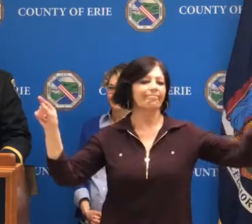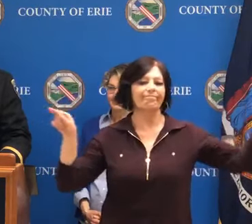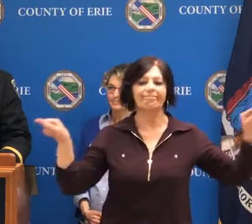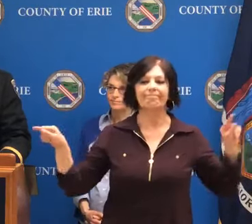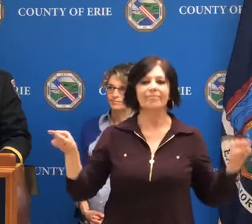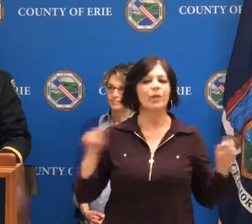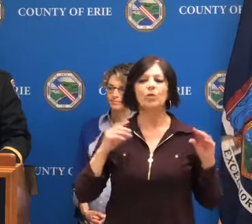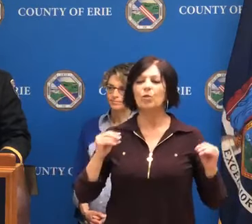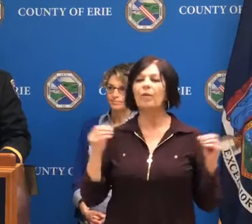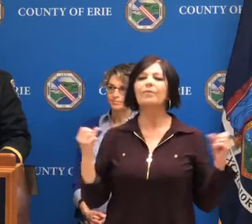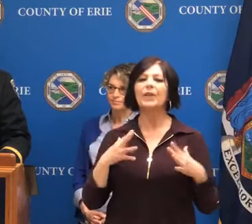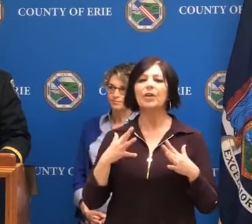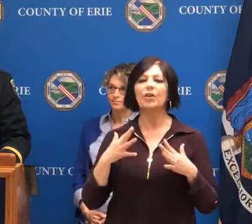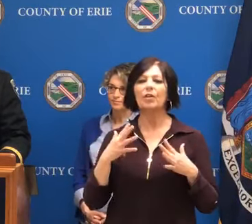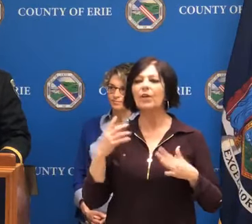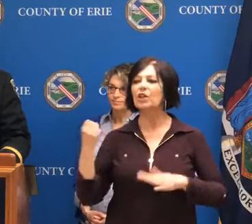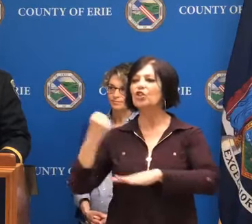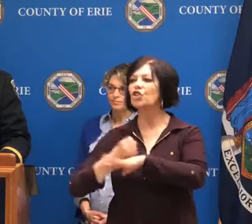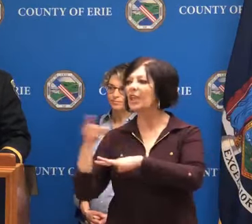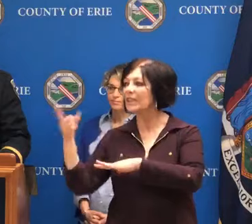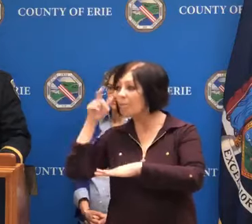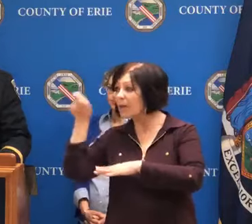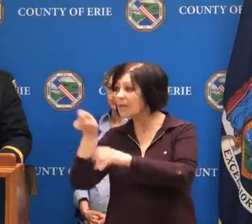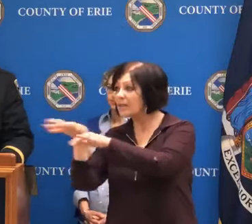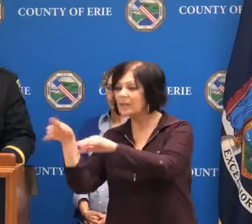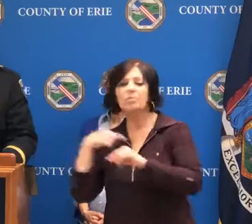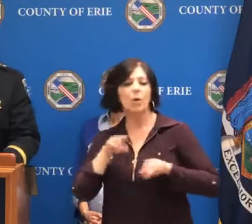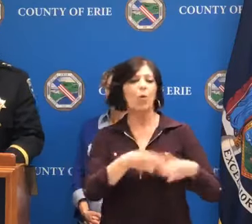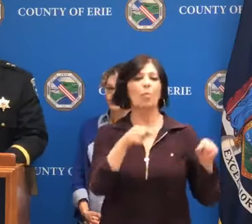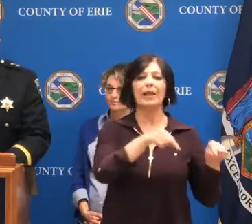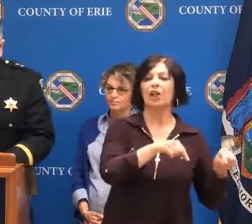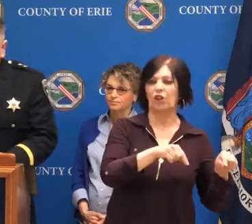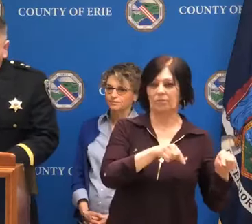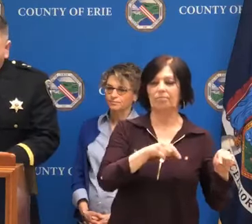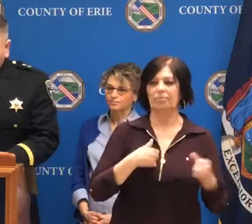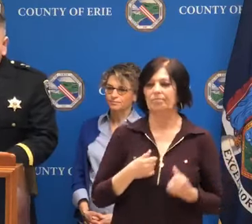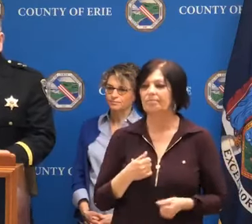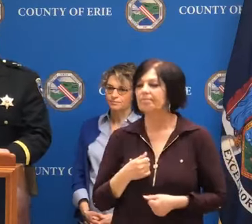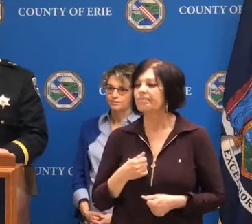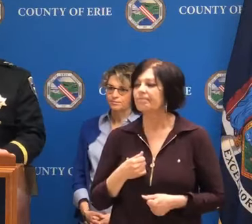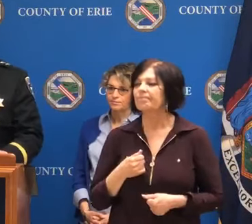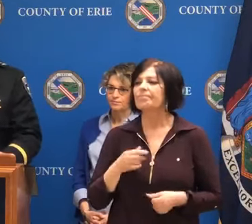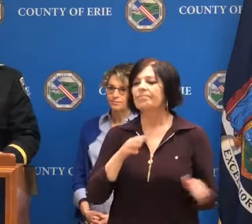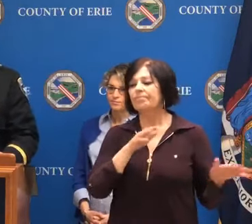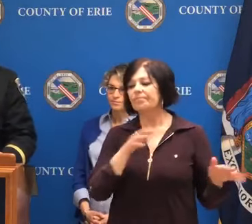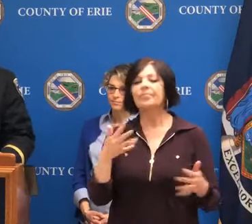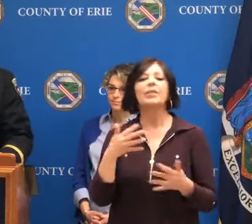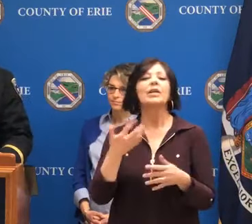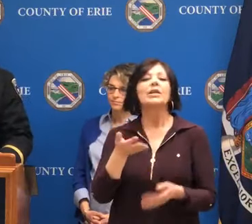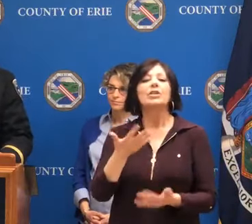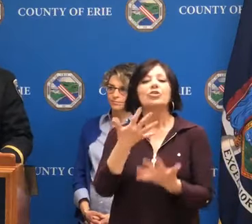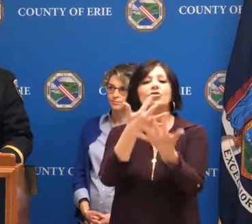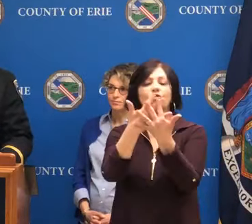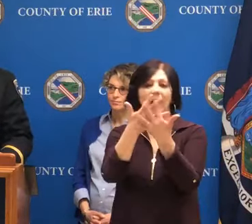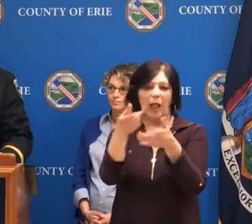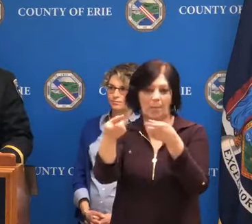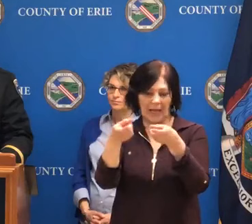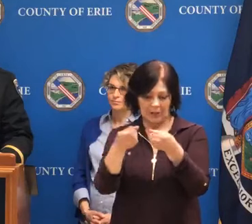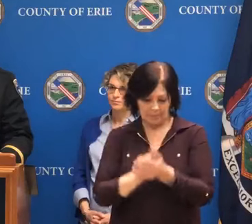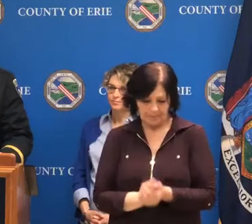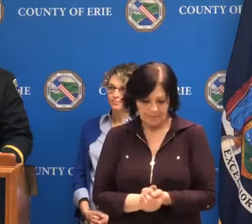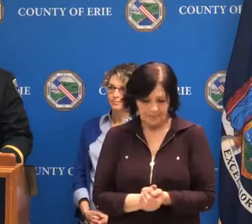we have no fear of ever shutting down due to COVID-19. Switching over to the jail management division.